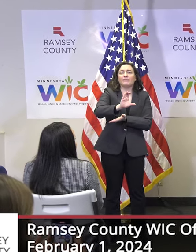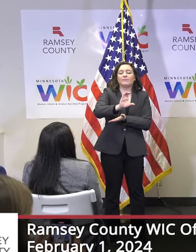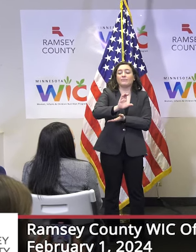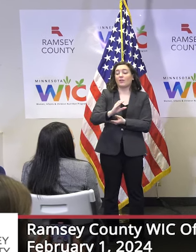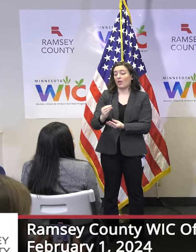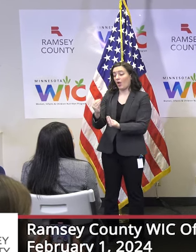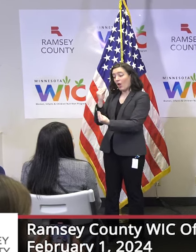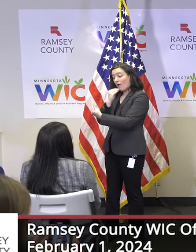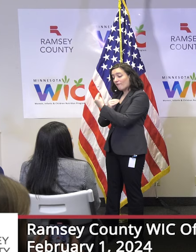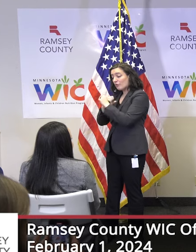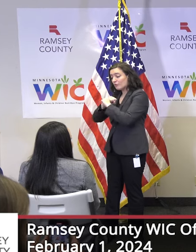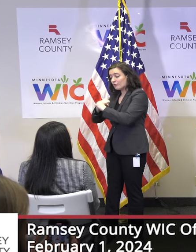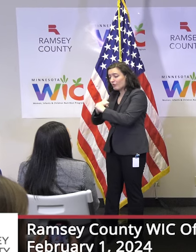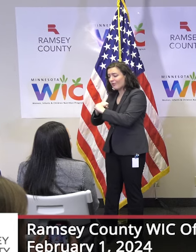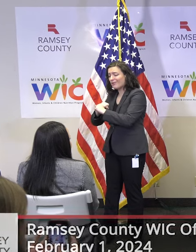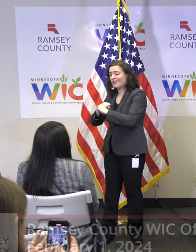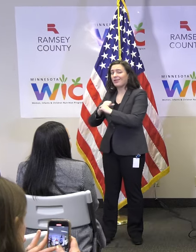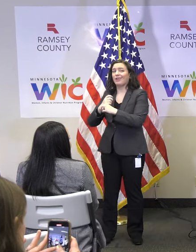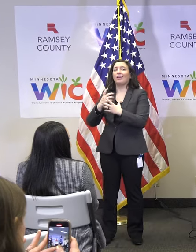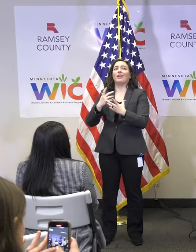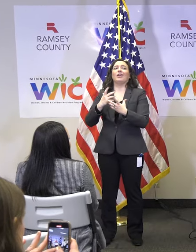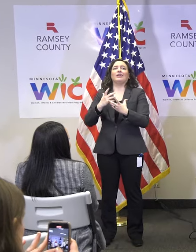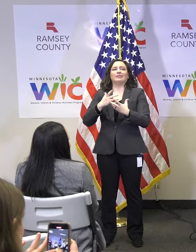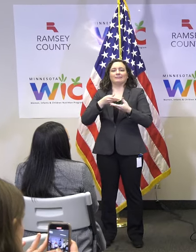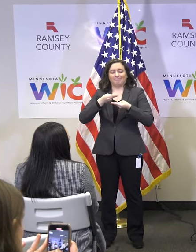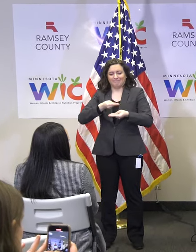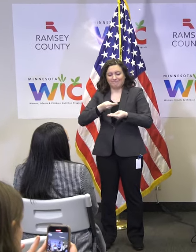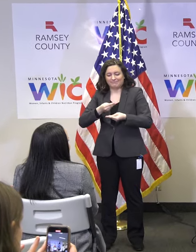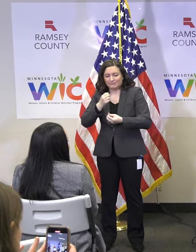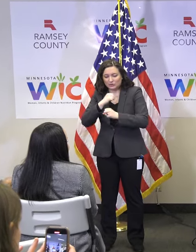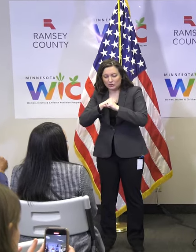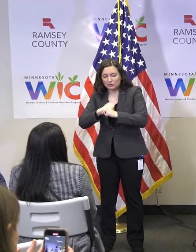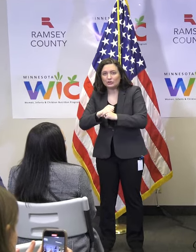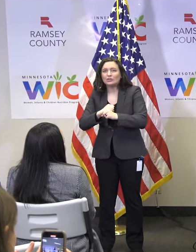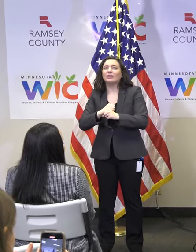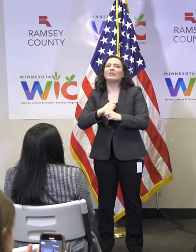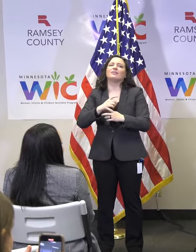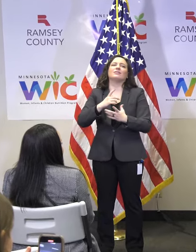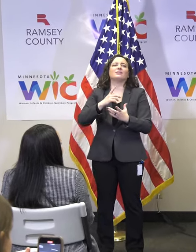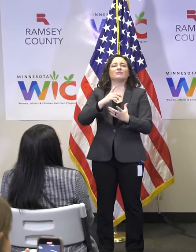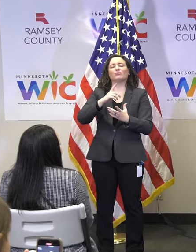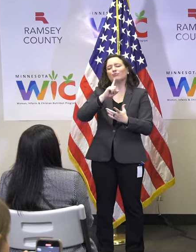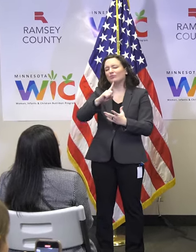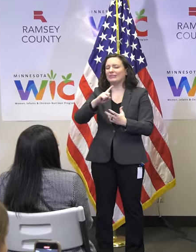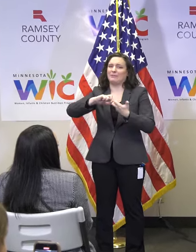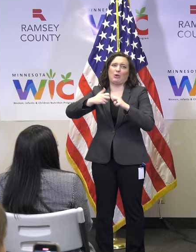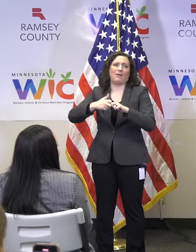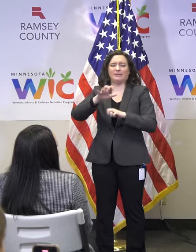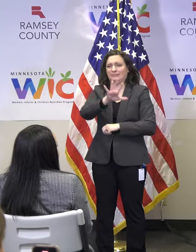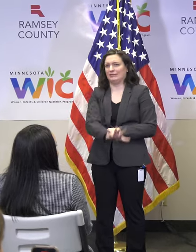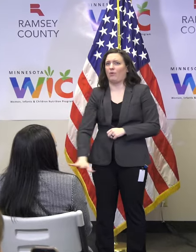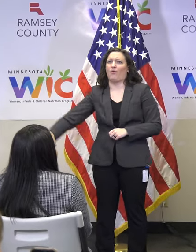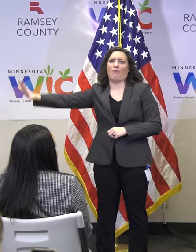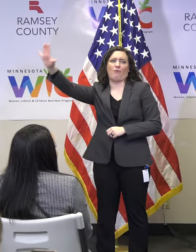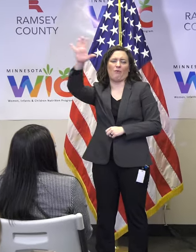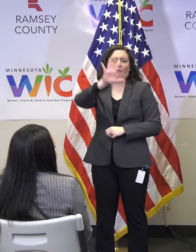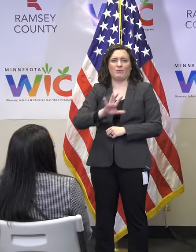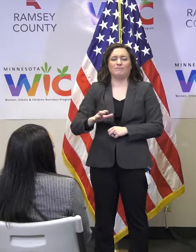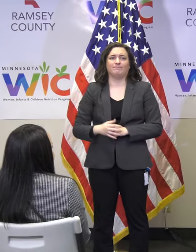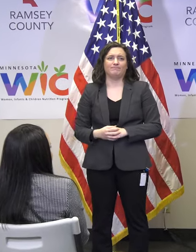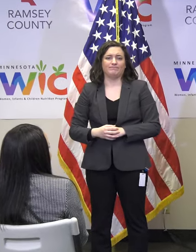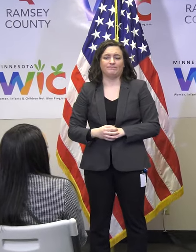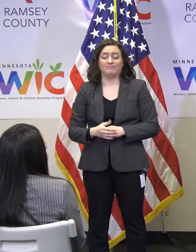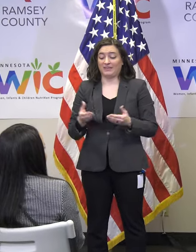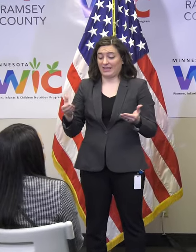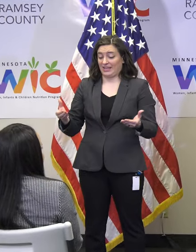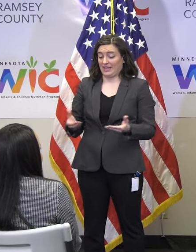hunger are real problems locally and nationally. In Minnesota, with 1